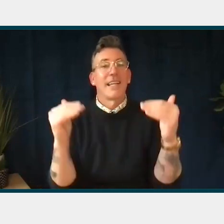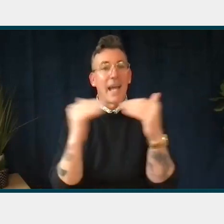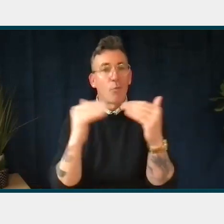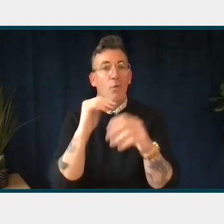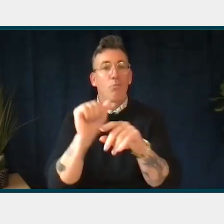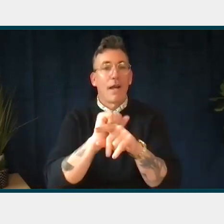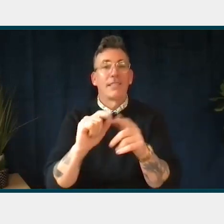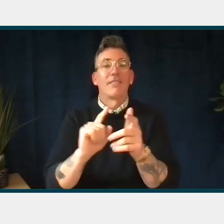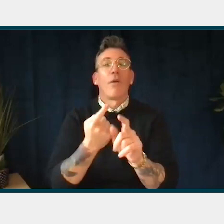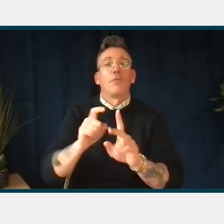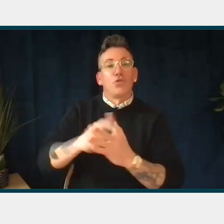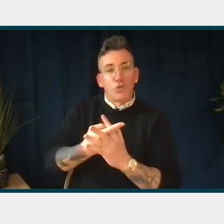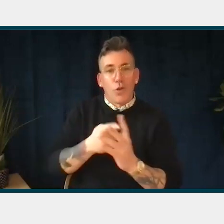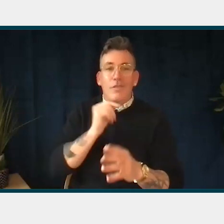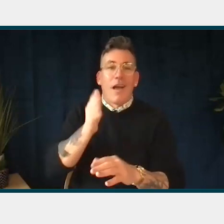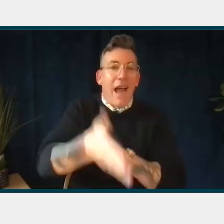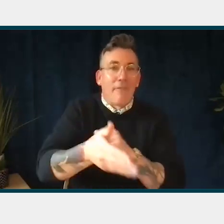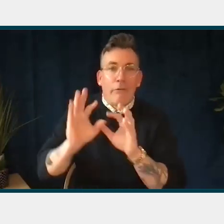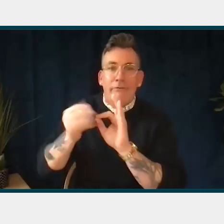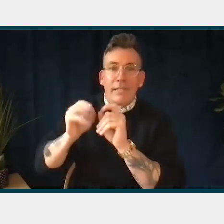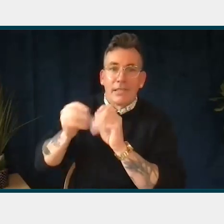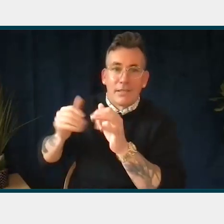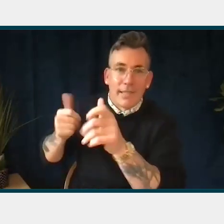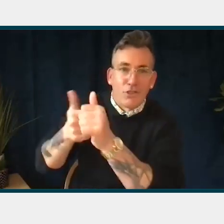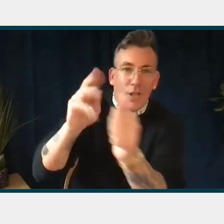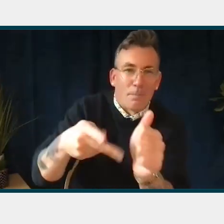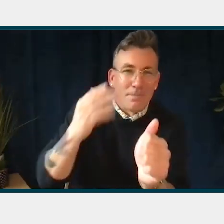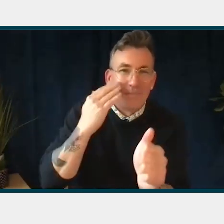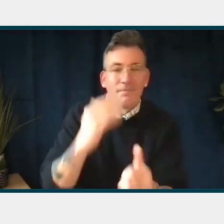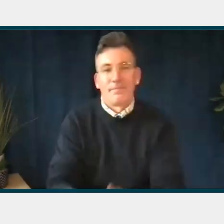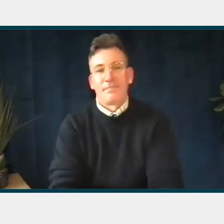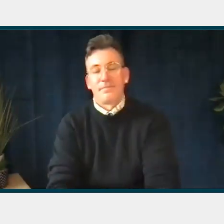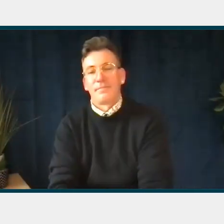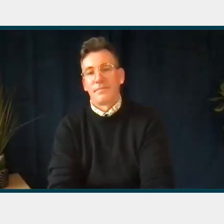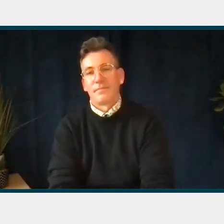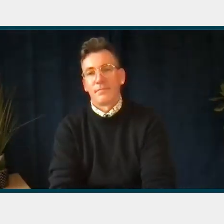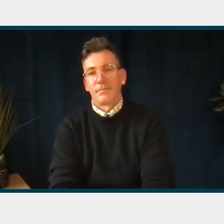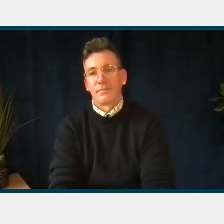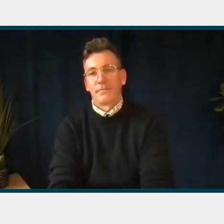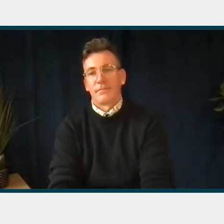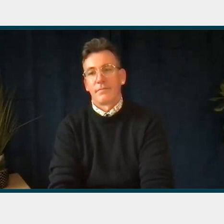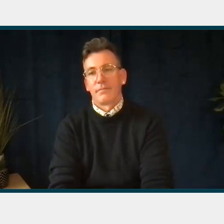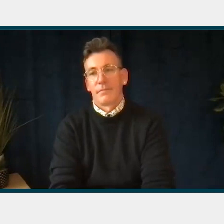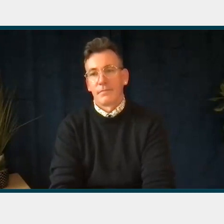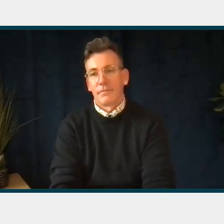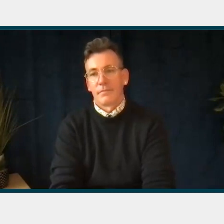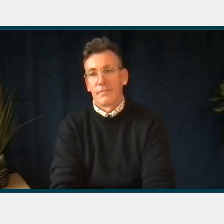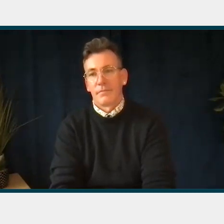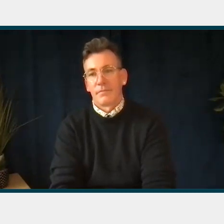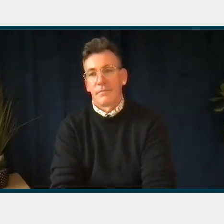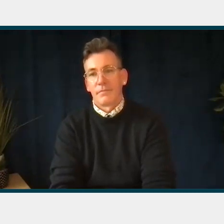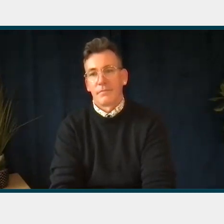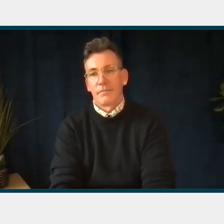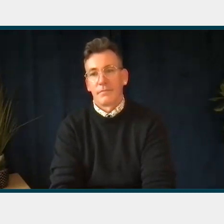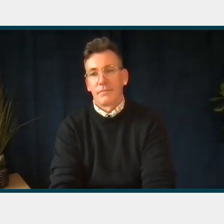on. We wanted to make sure that we had equitable practices from the beginning, and that it wasn't a game of playing